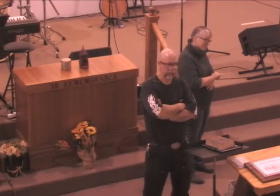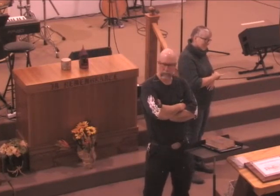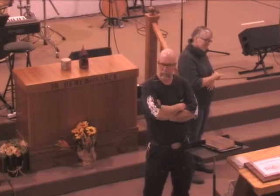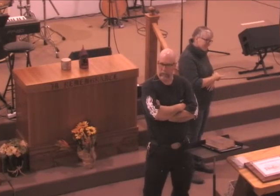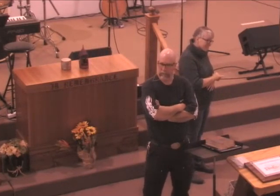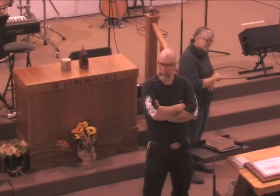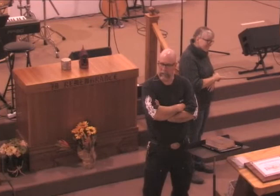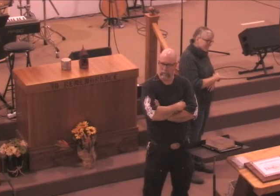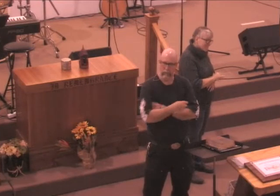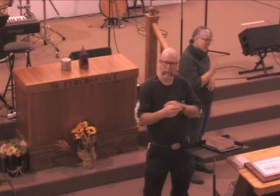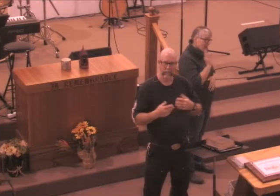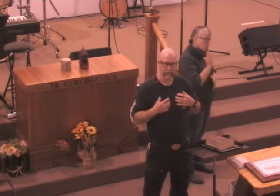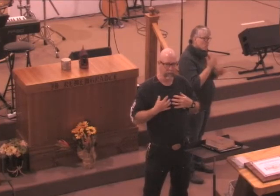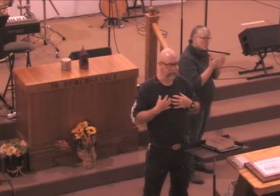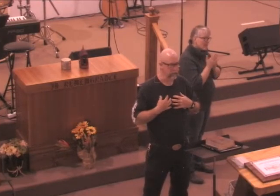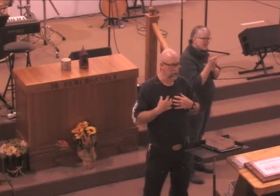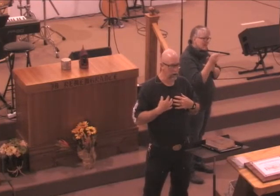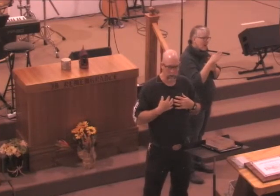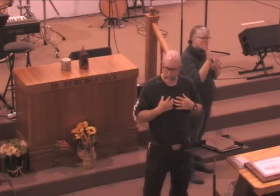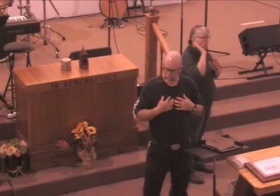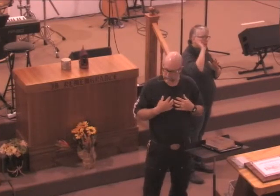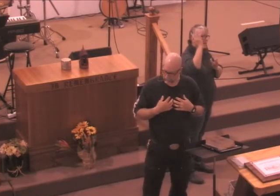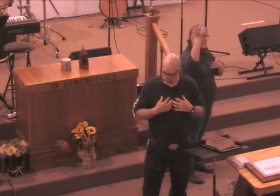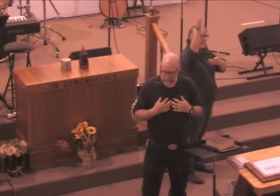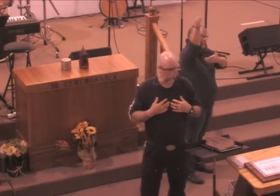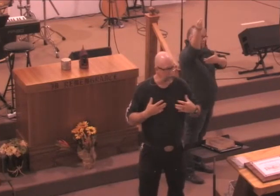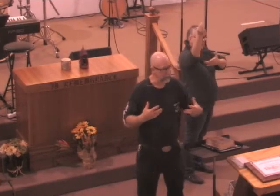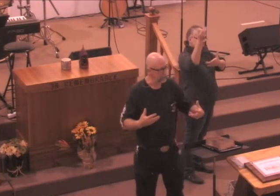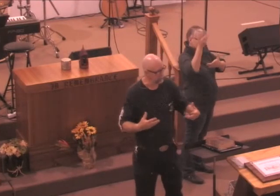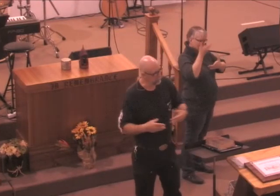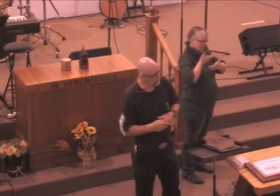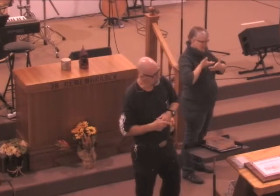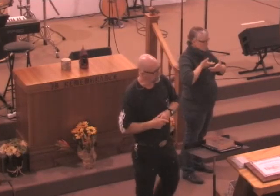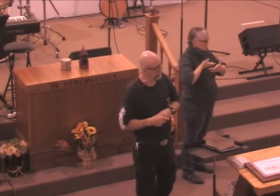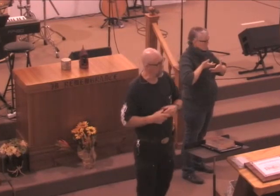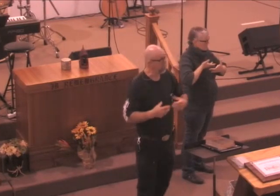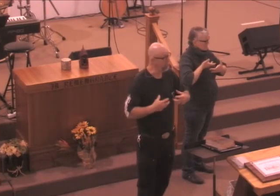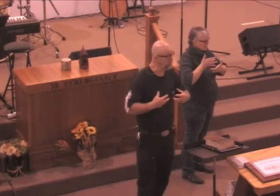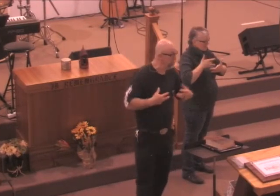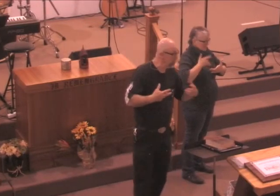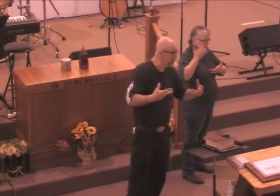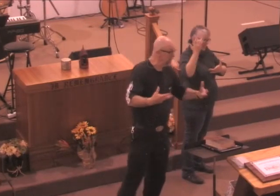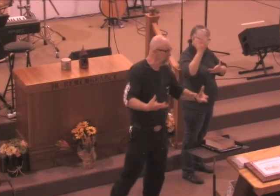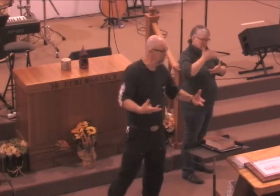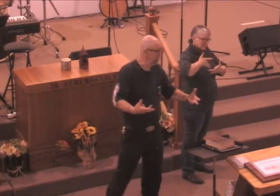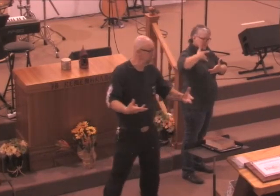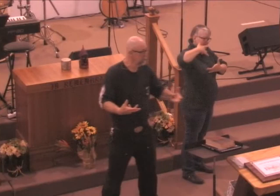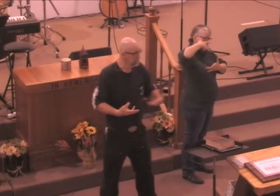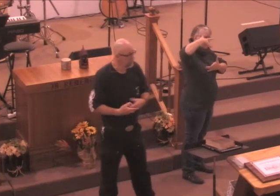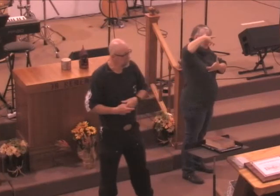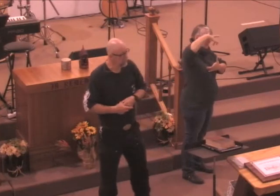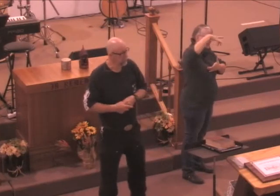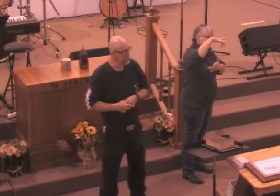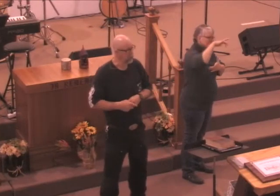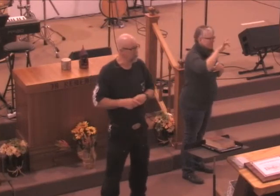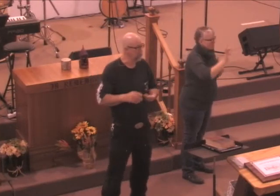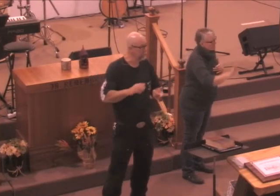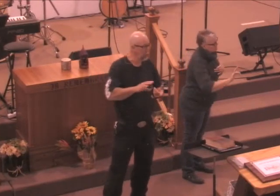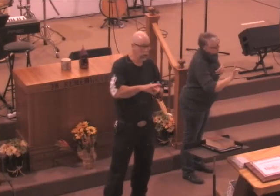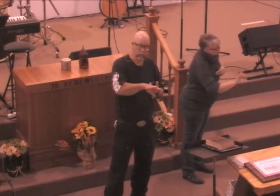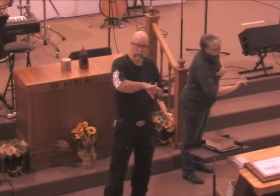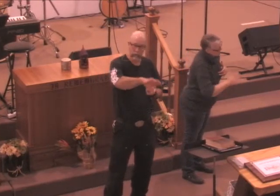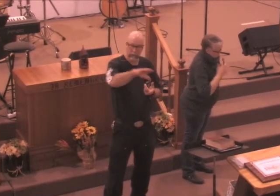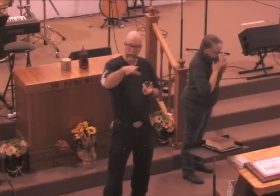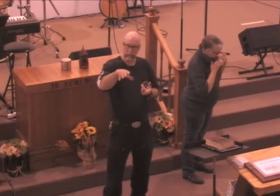And I'm just going to pray that God will give us the heart of compassion, the heart of mercy, the heart